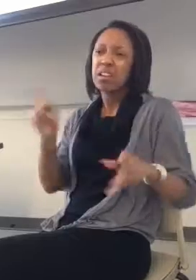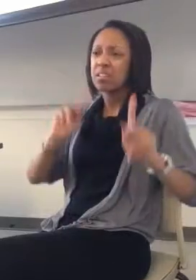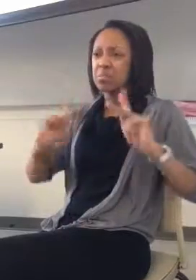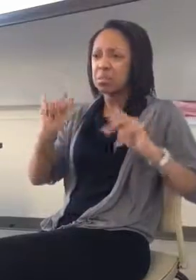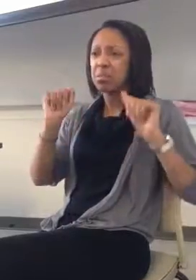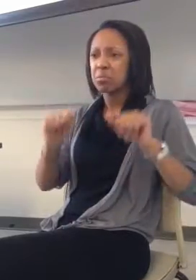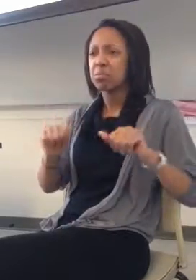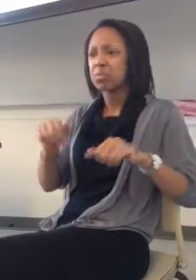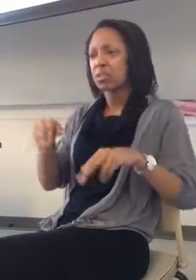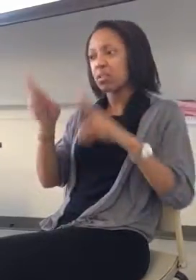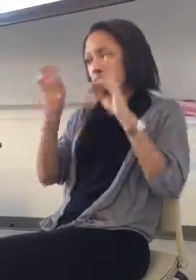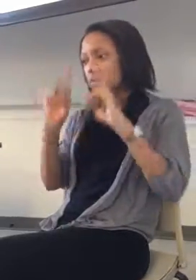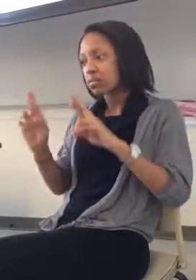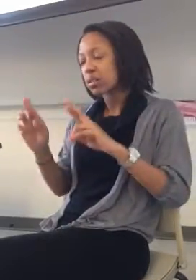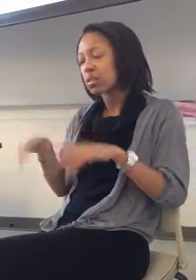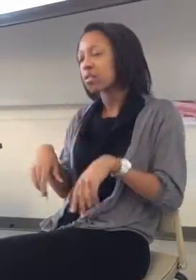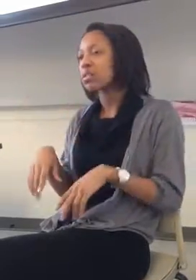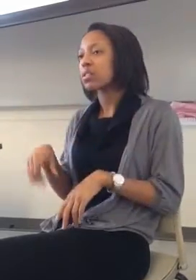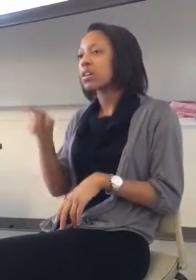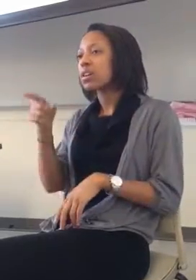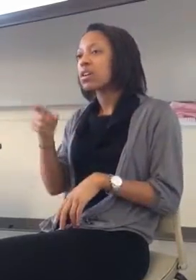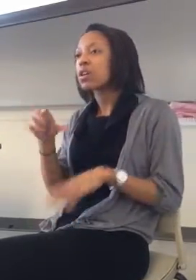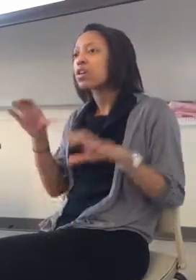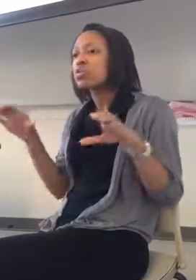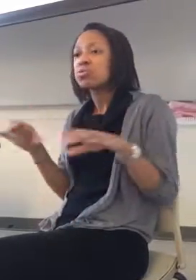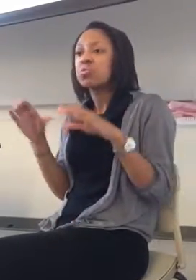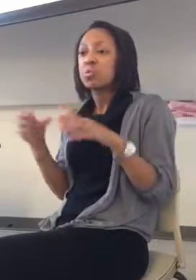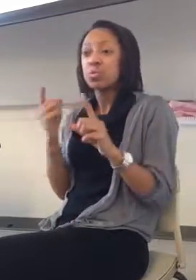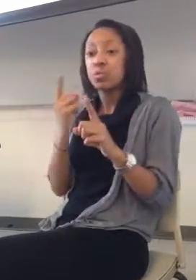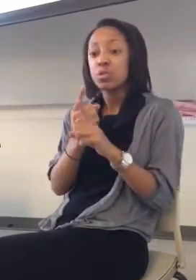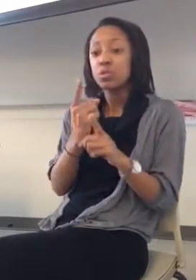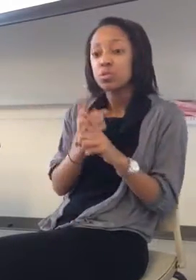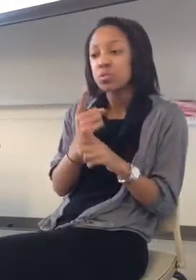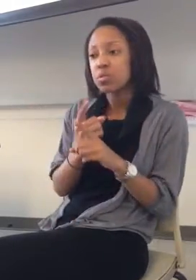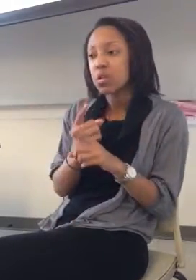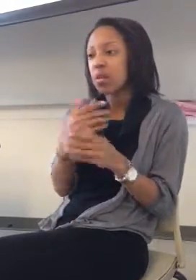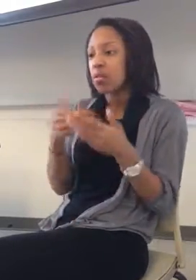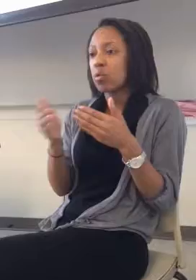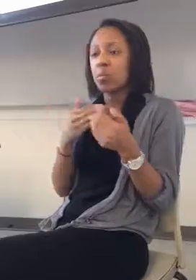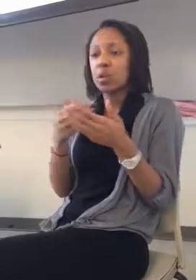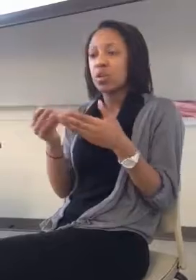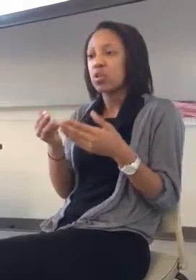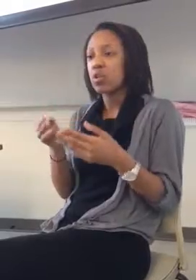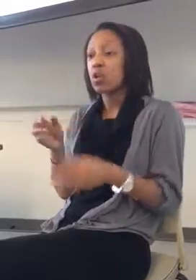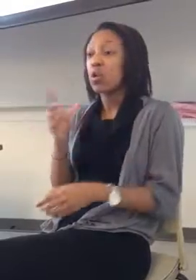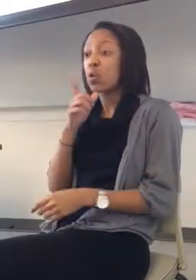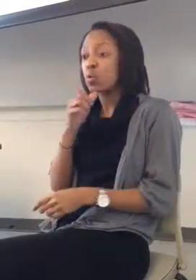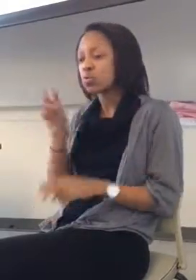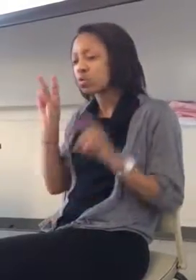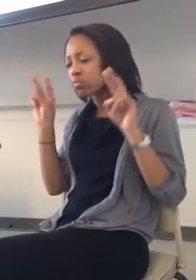right, regardless of like if there's a watchdog over you or not. Okay, yeah. Doing what's